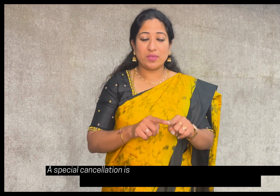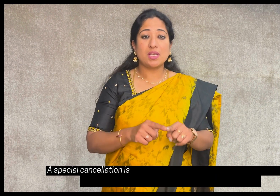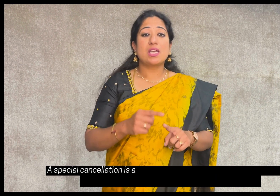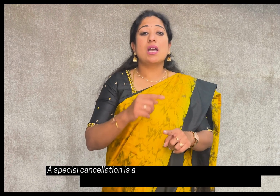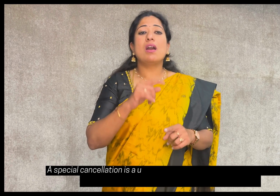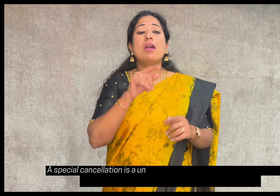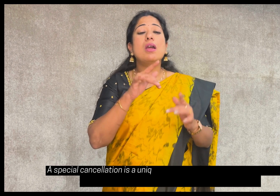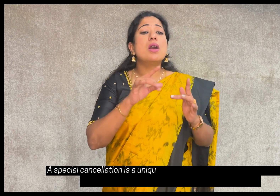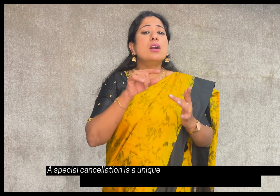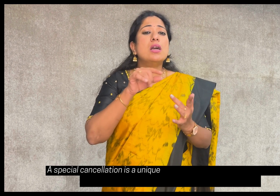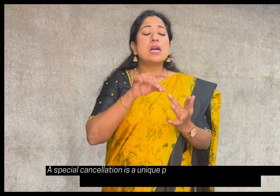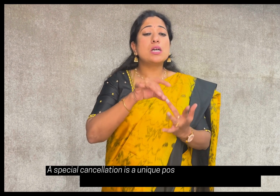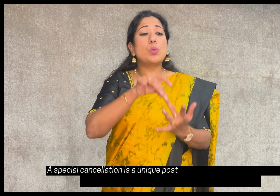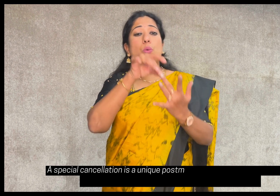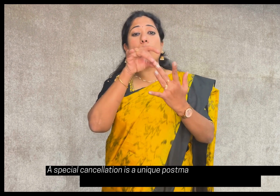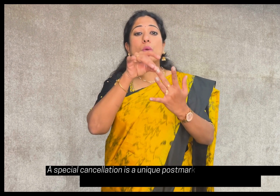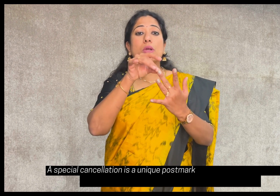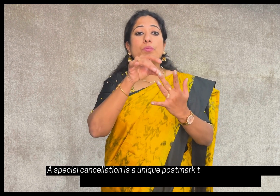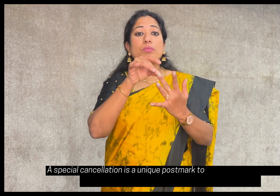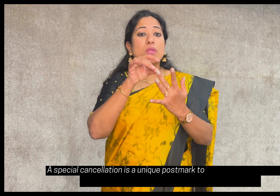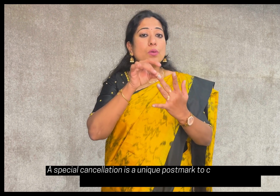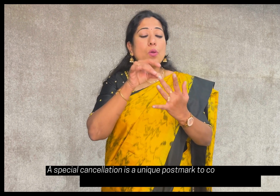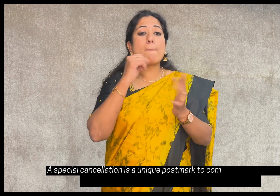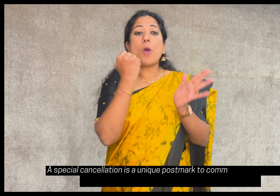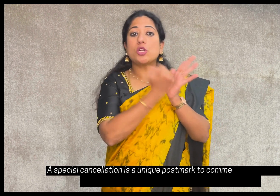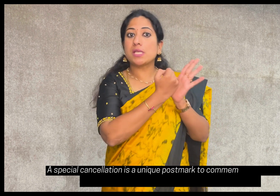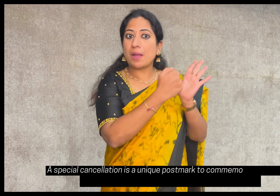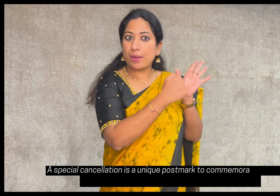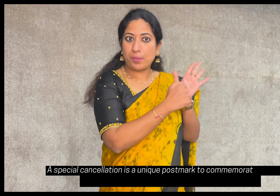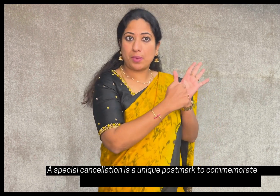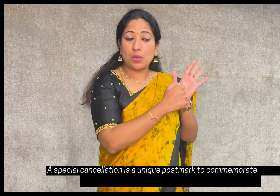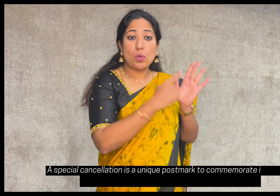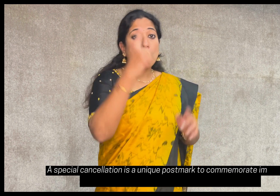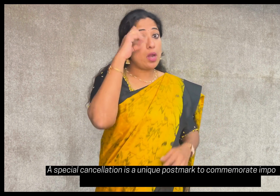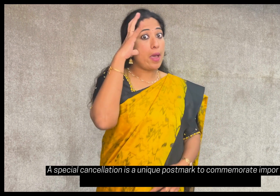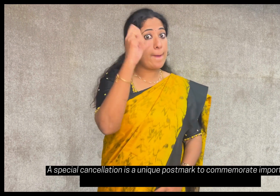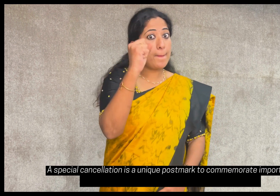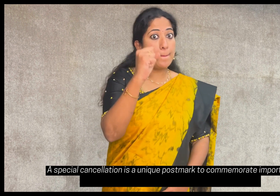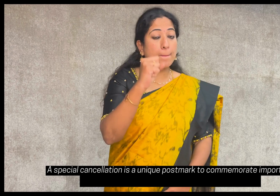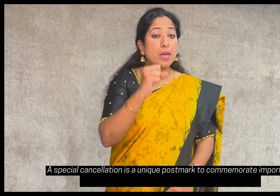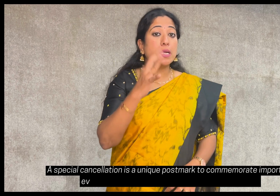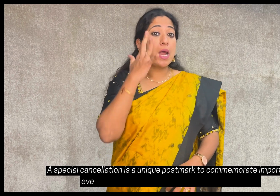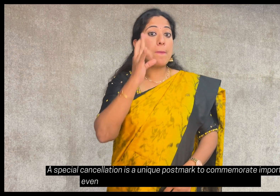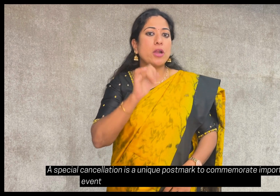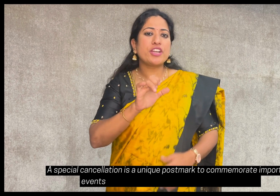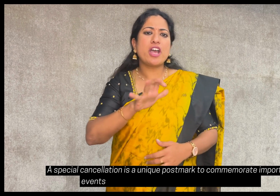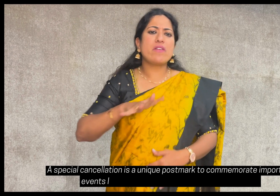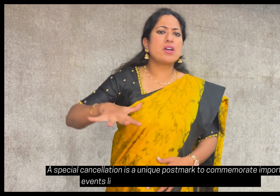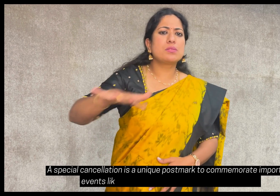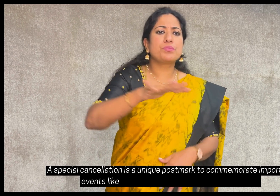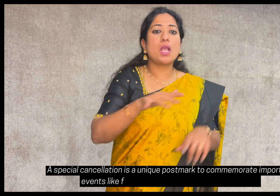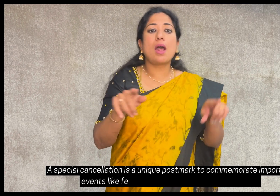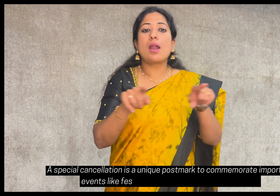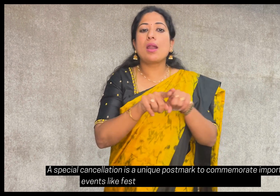is a unique postmark to commemorate important events like